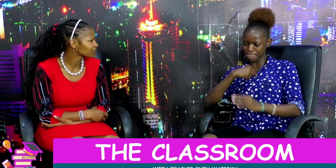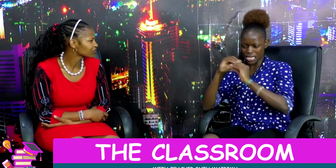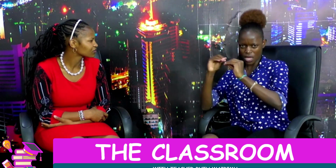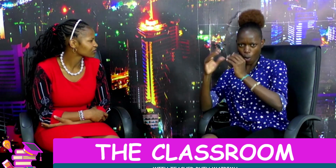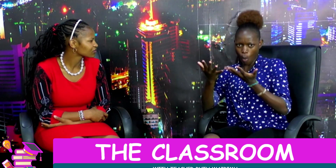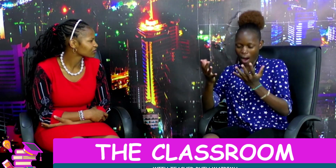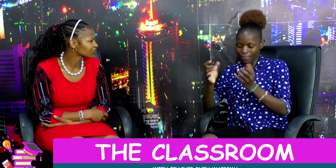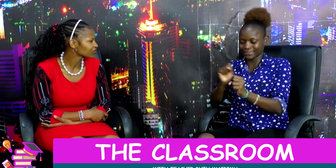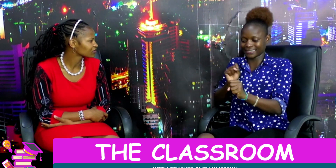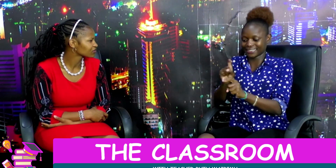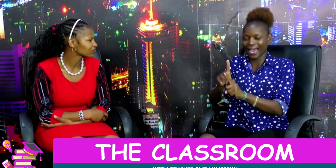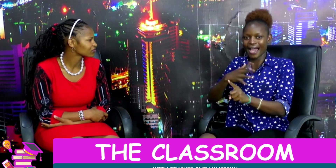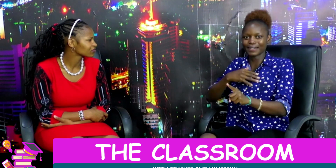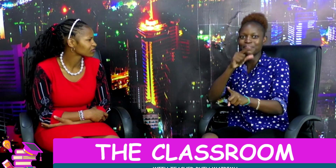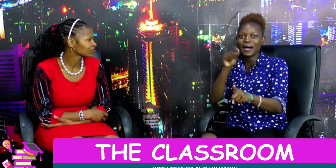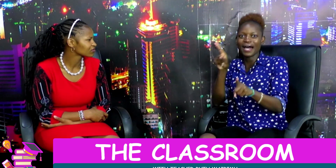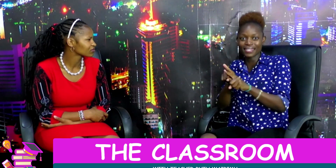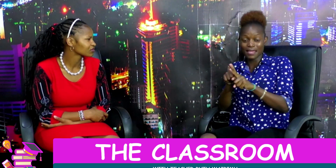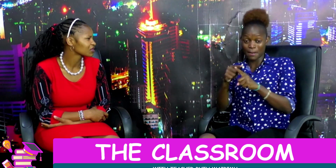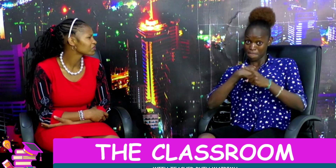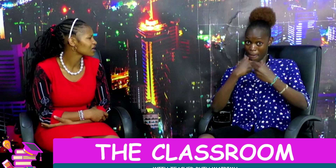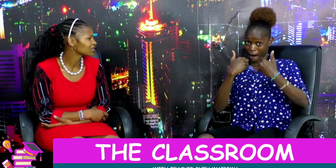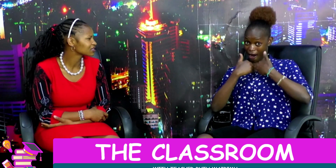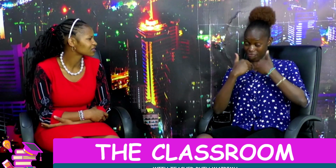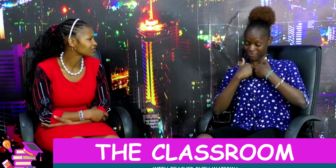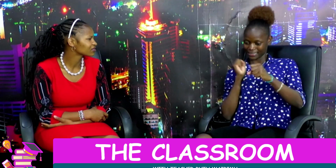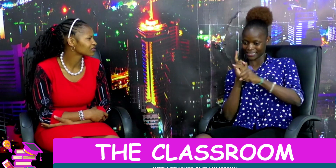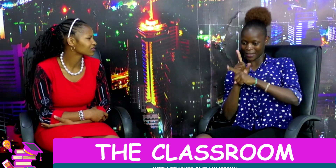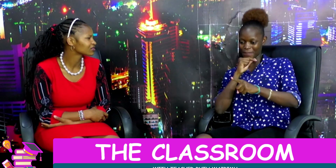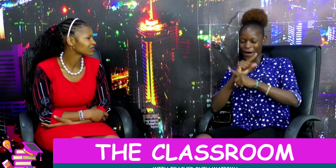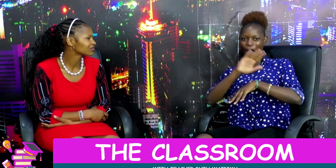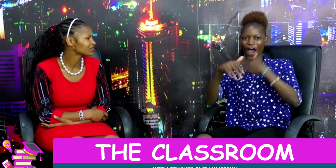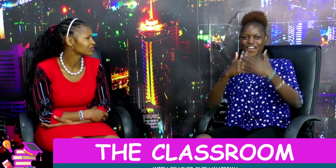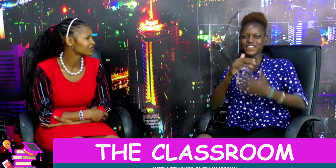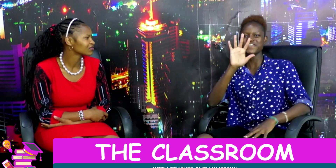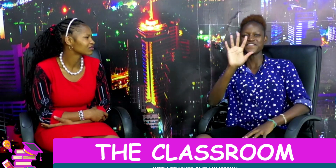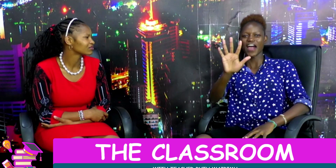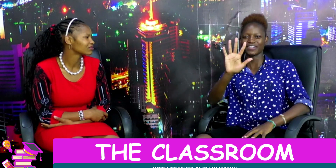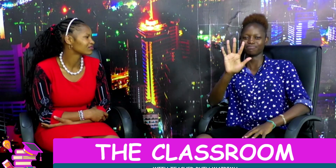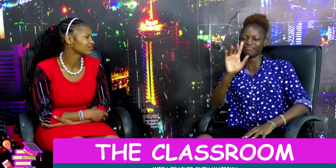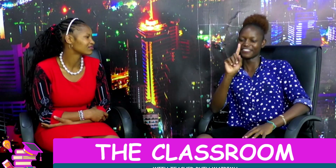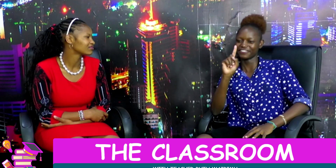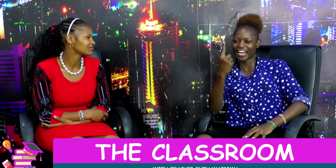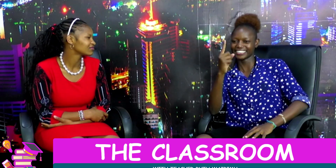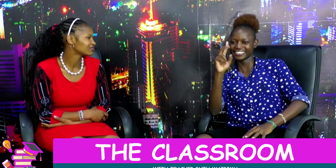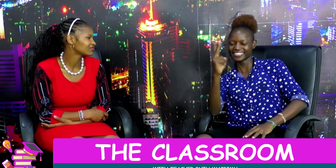working. So my mother can finger spell, and my brothers and sisters,